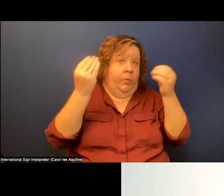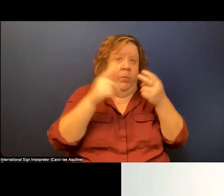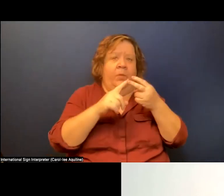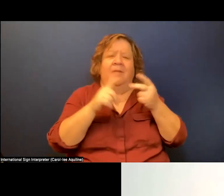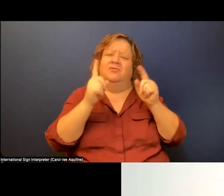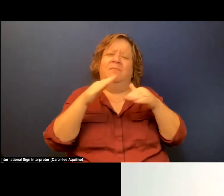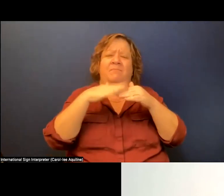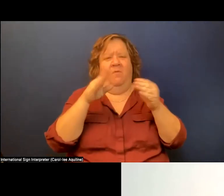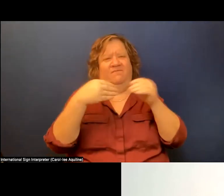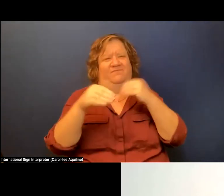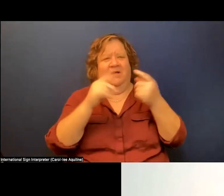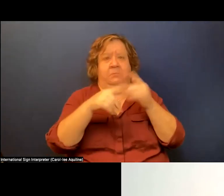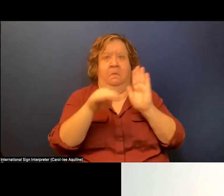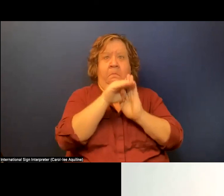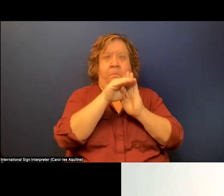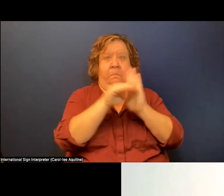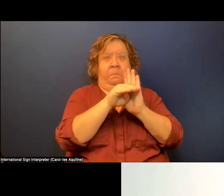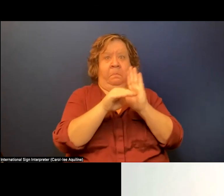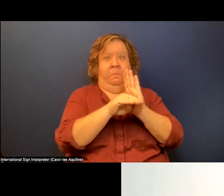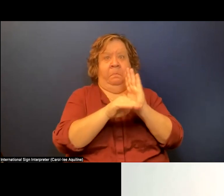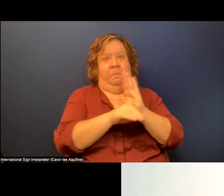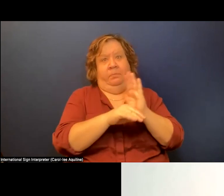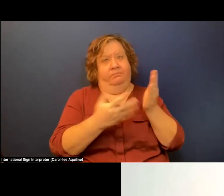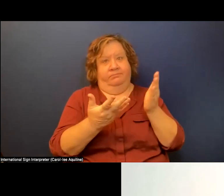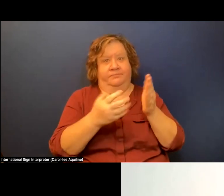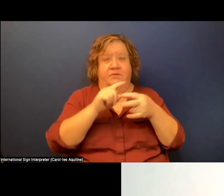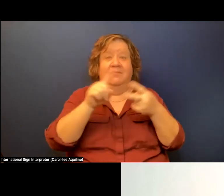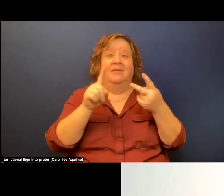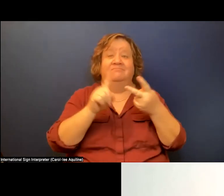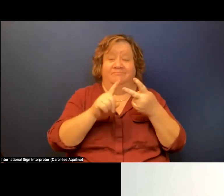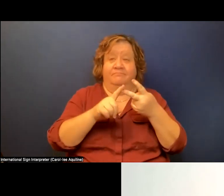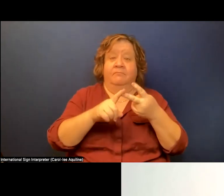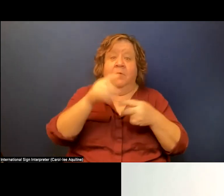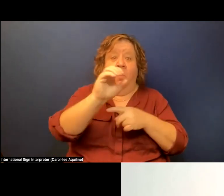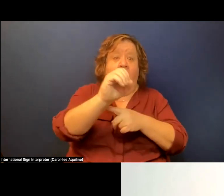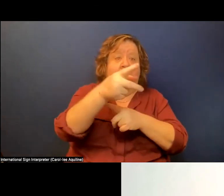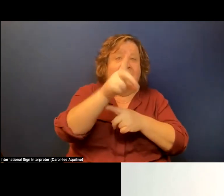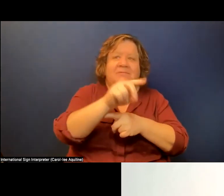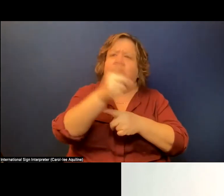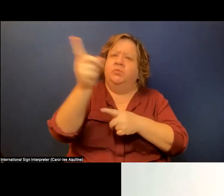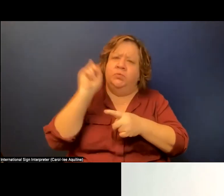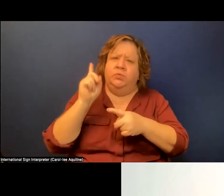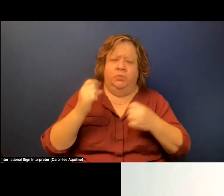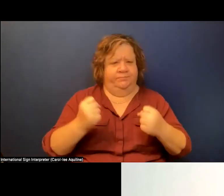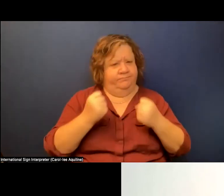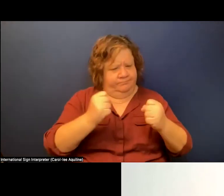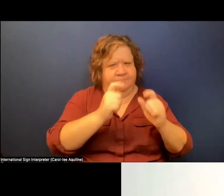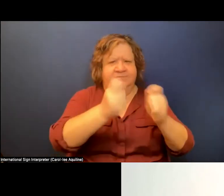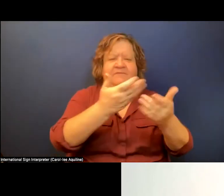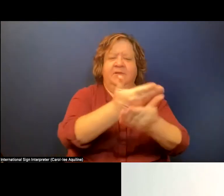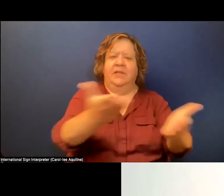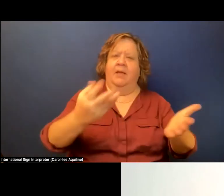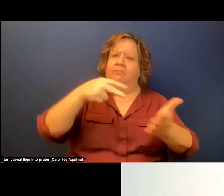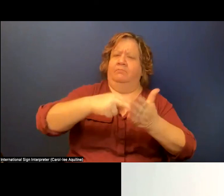OPDs, because as they don't have all those systems that are expected to have in place from the donors, empowering